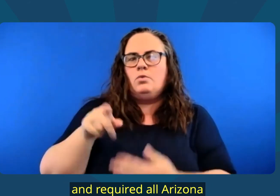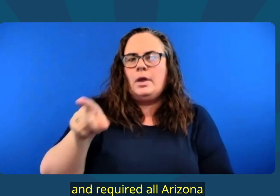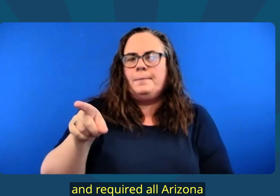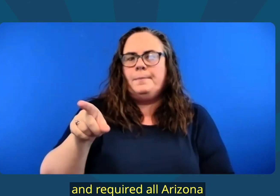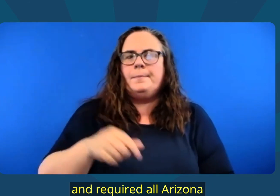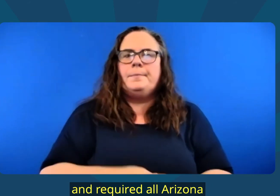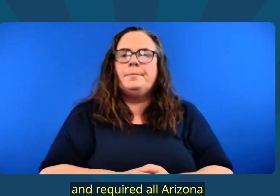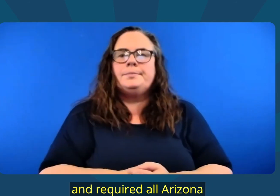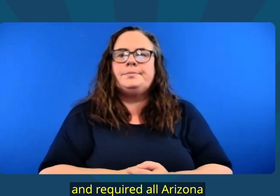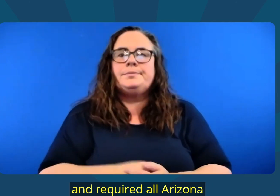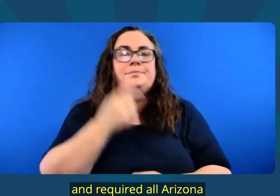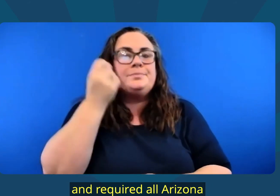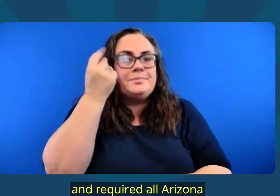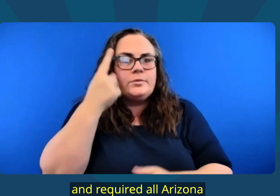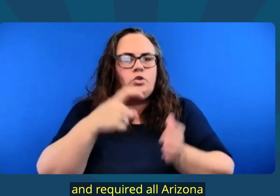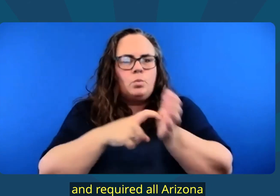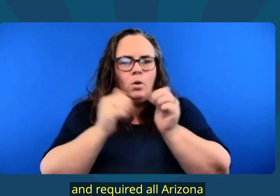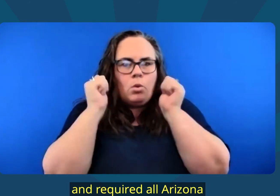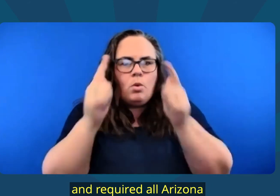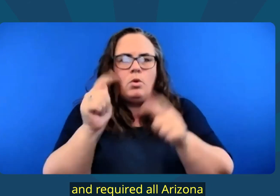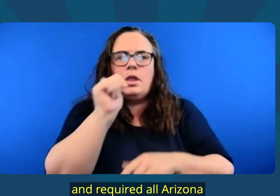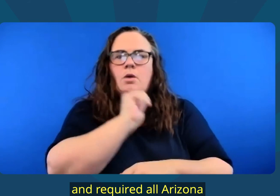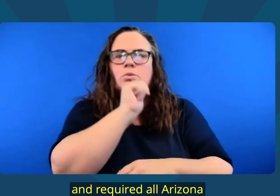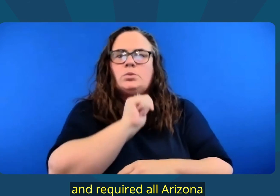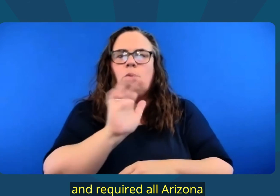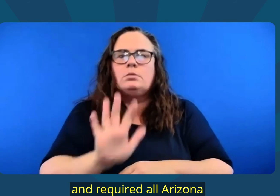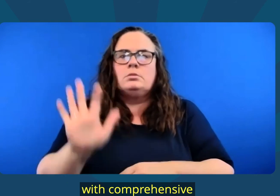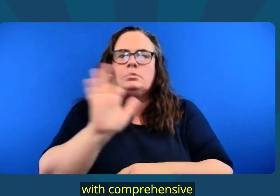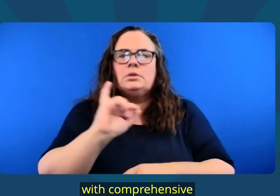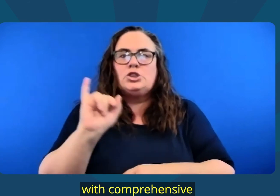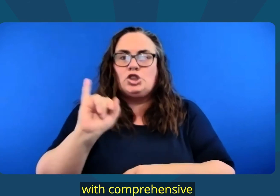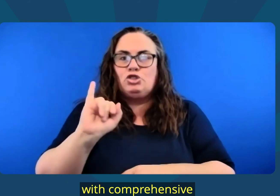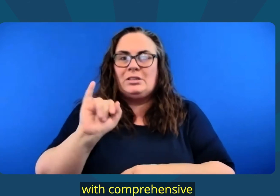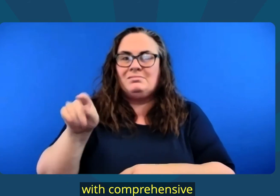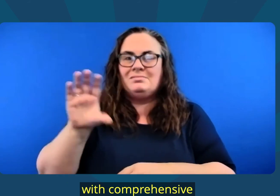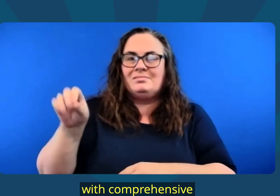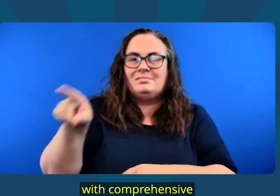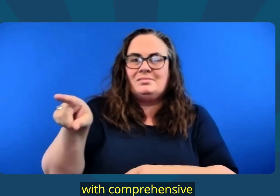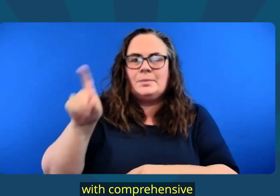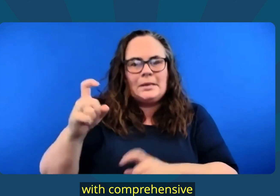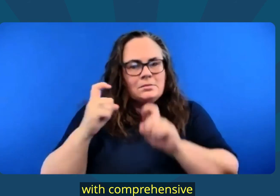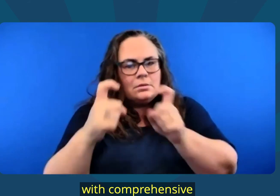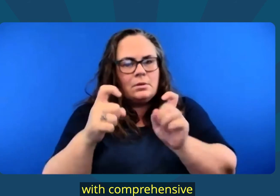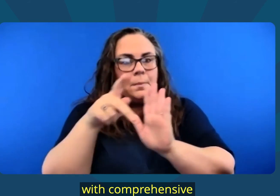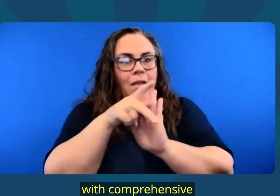and required all Arizona insurers to issue policies with comprehensive